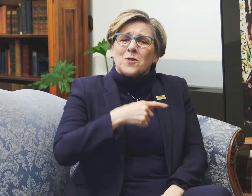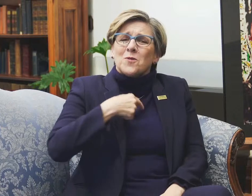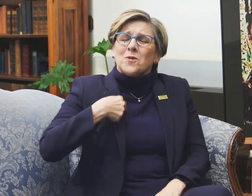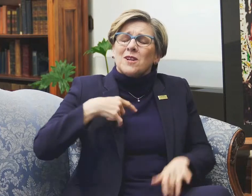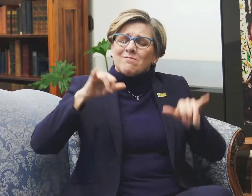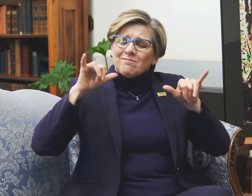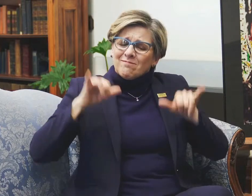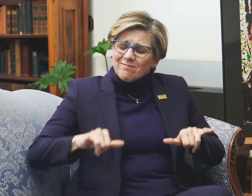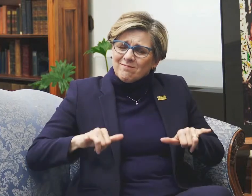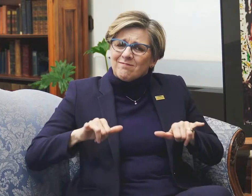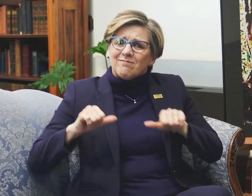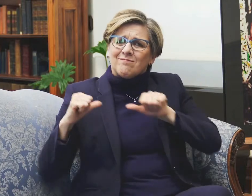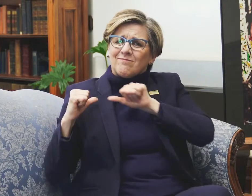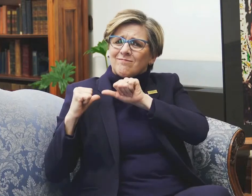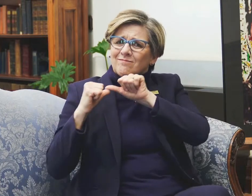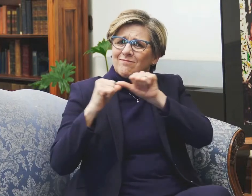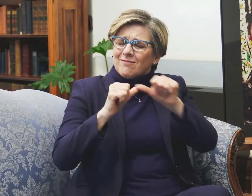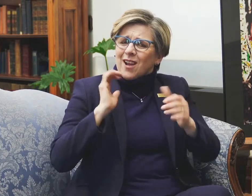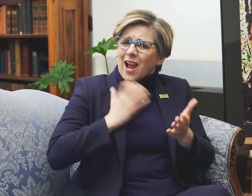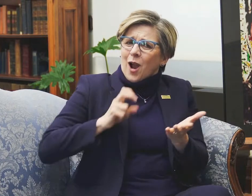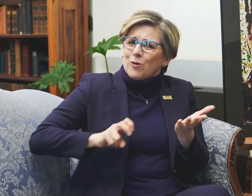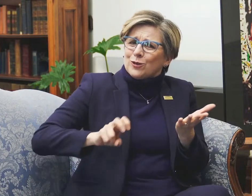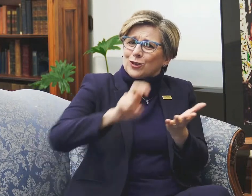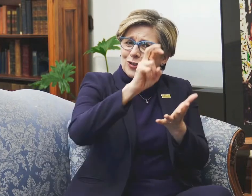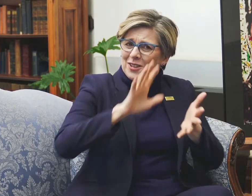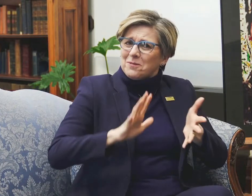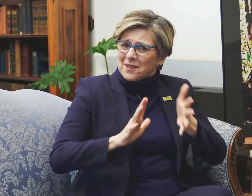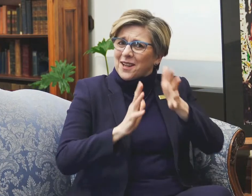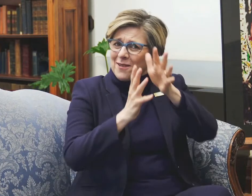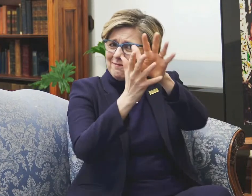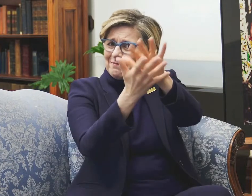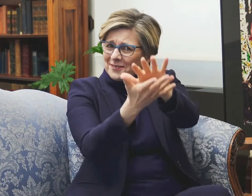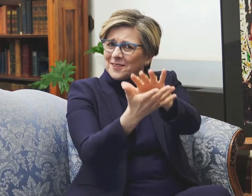We have remained steadfast on our journey of becoming.